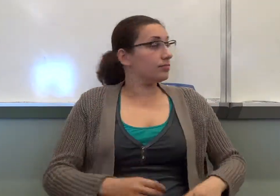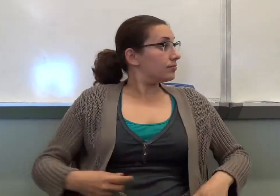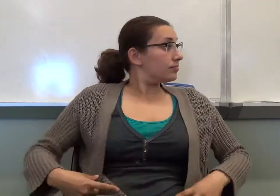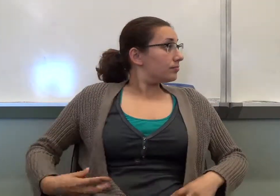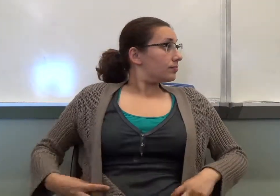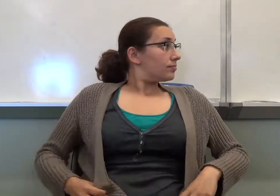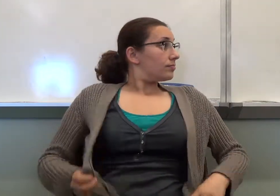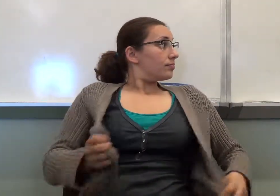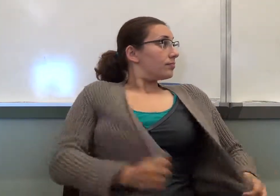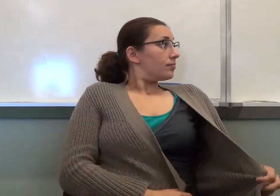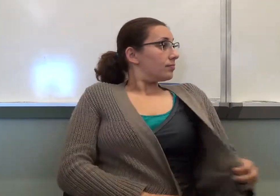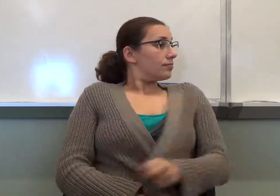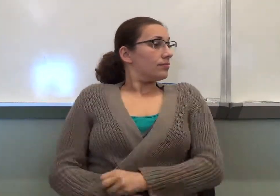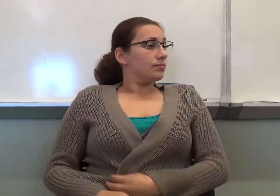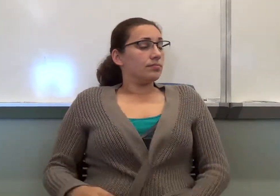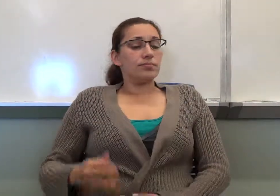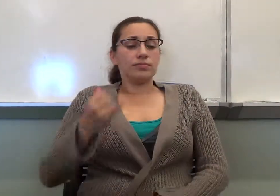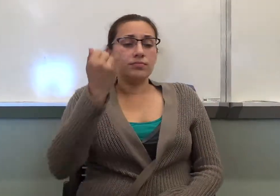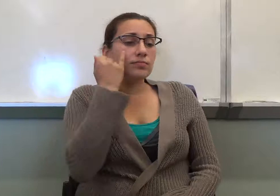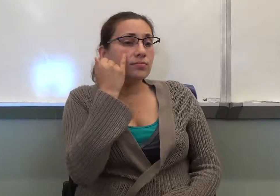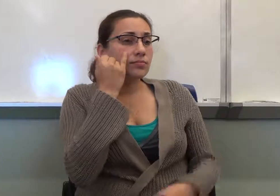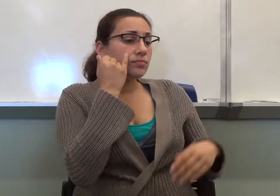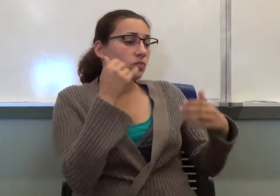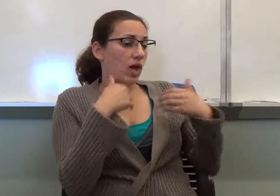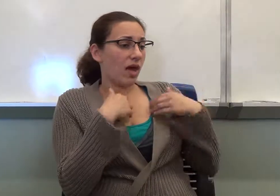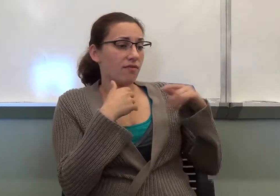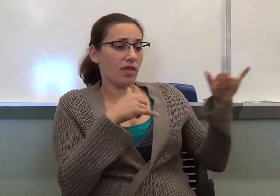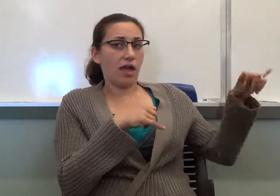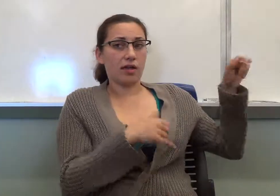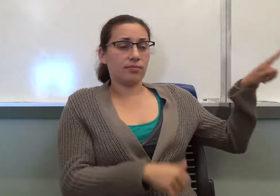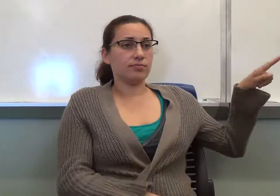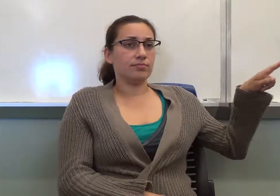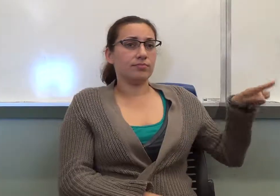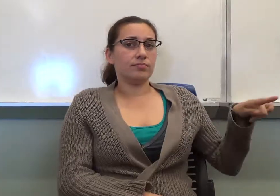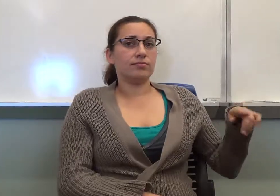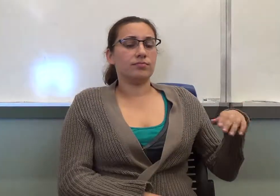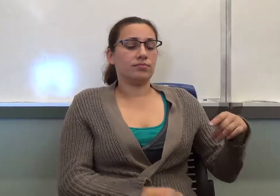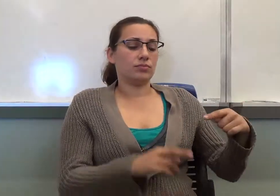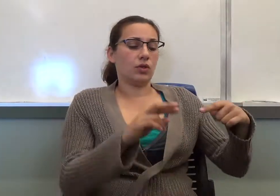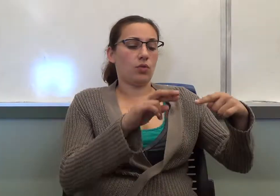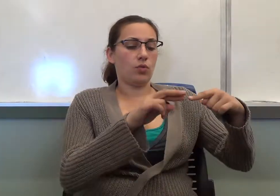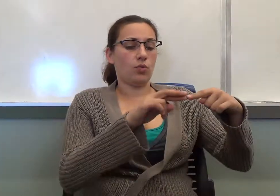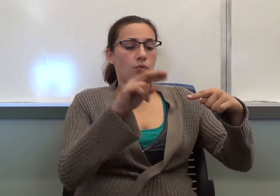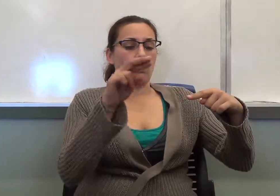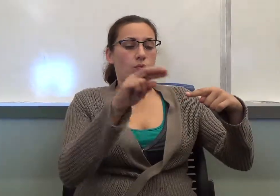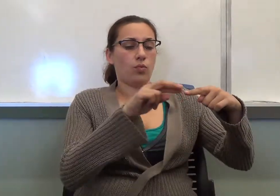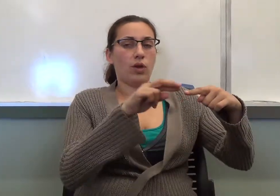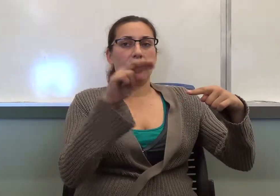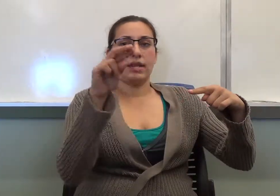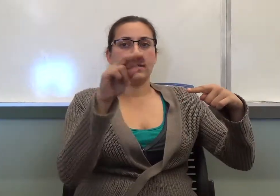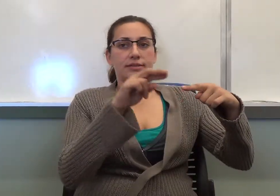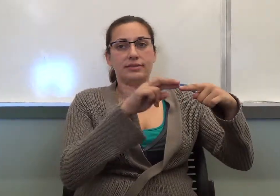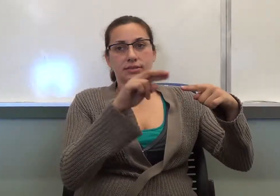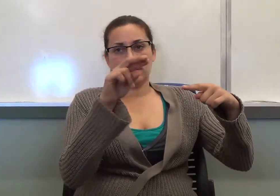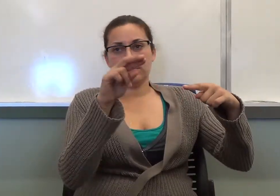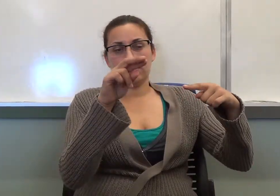So suppose you had something like this. They give you a radius, and in this case, they're looking